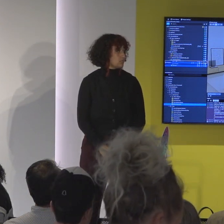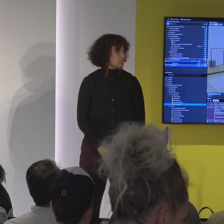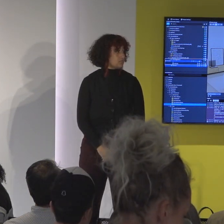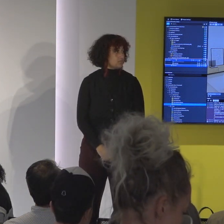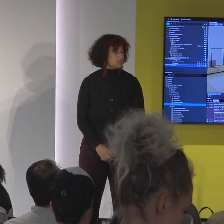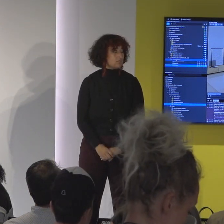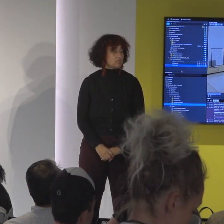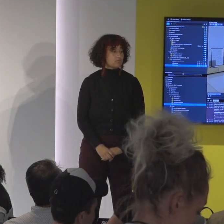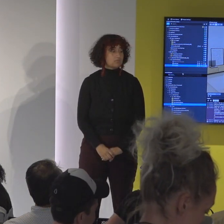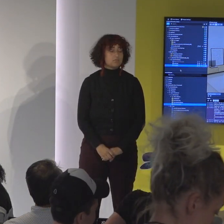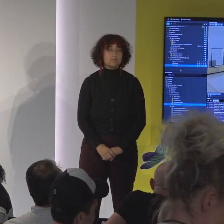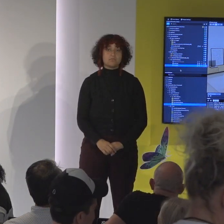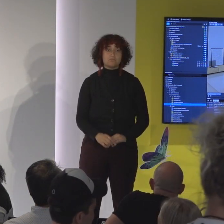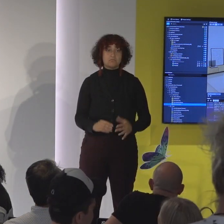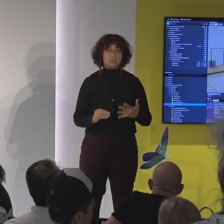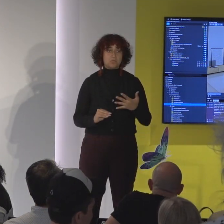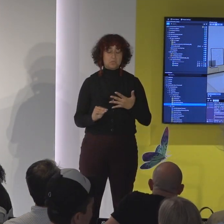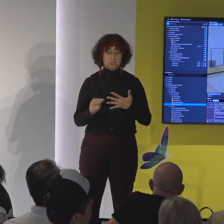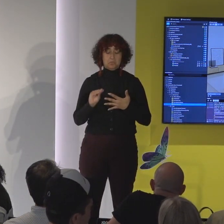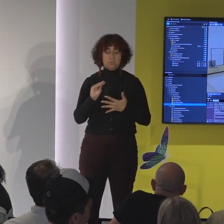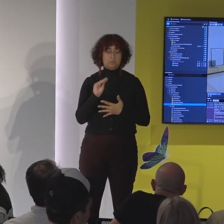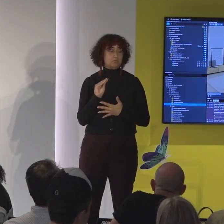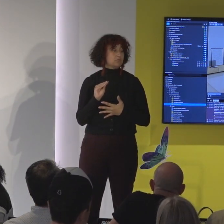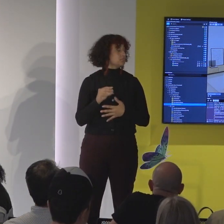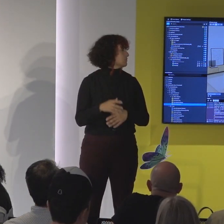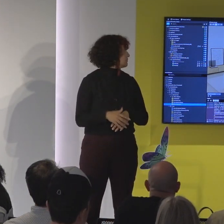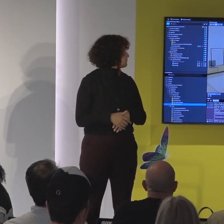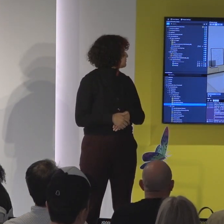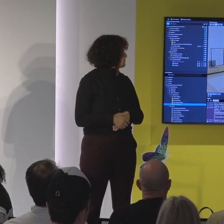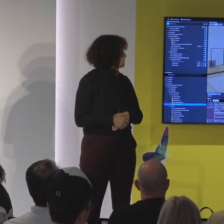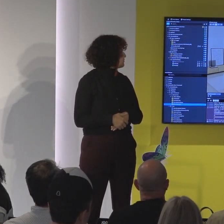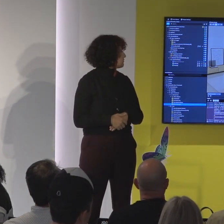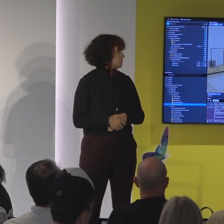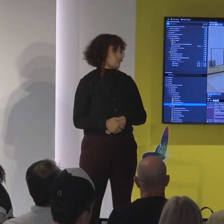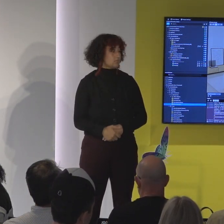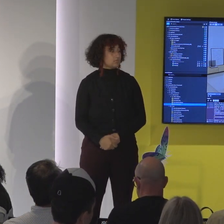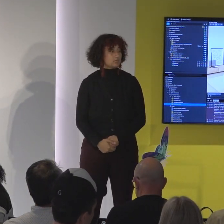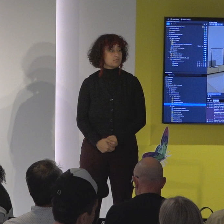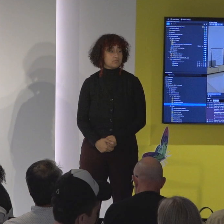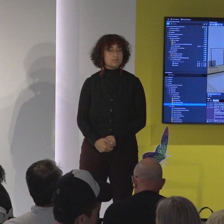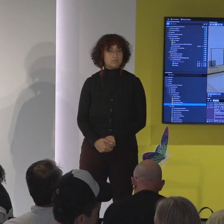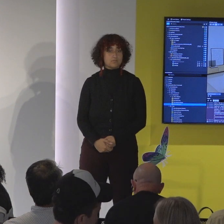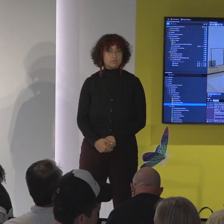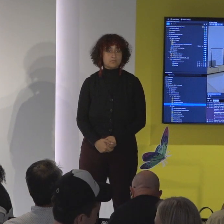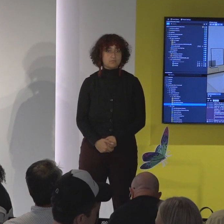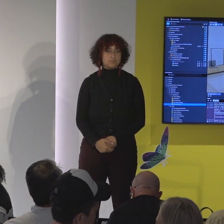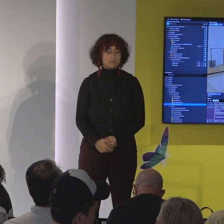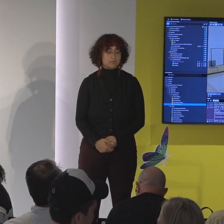Here, let's move these up into enable already. Let's see if that gets us closer.